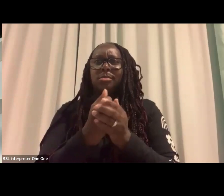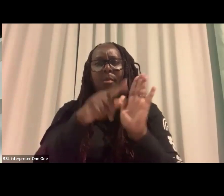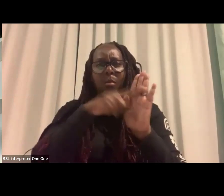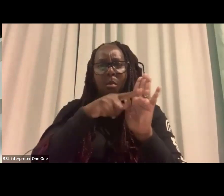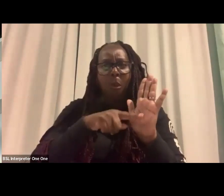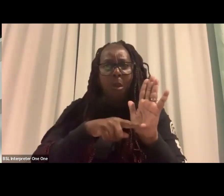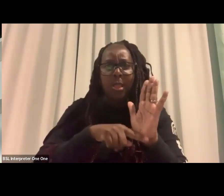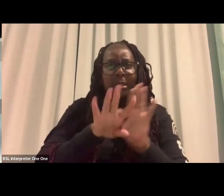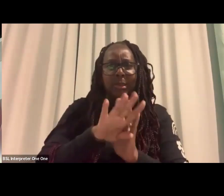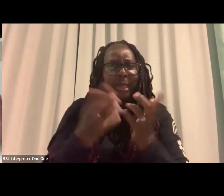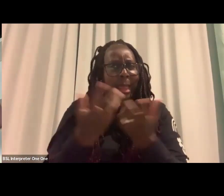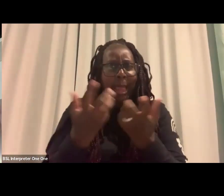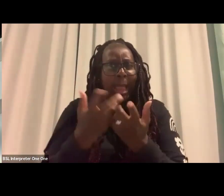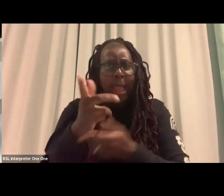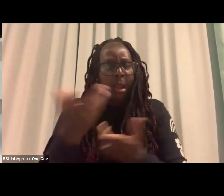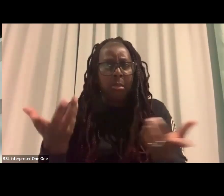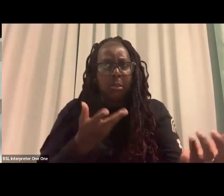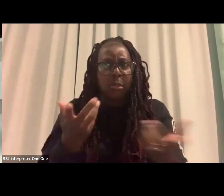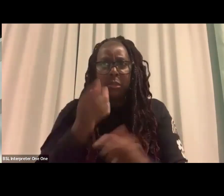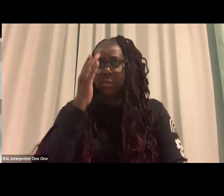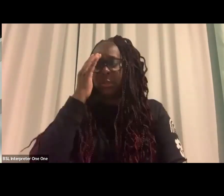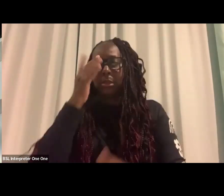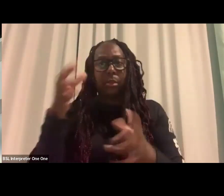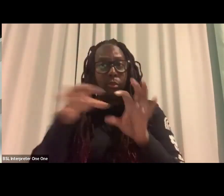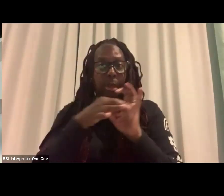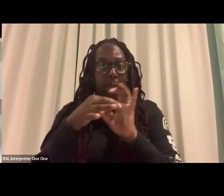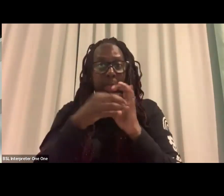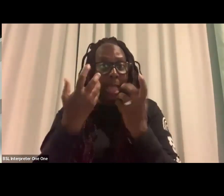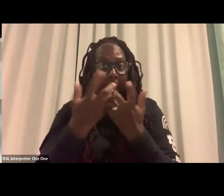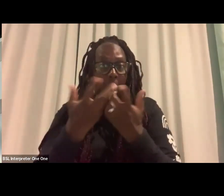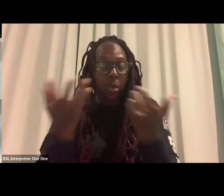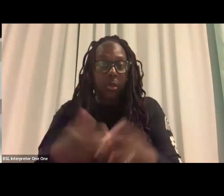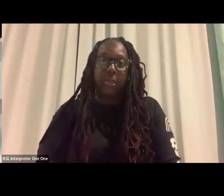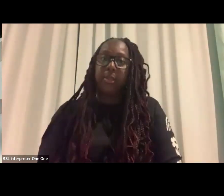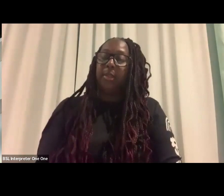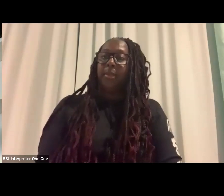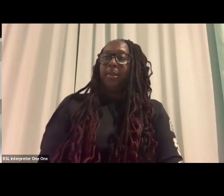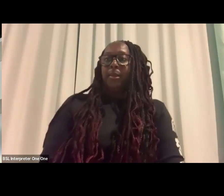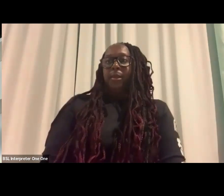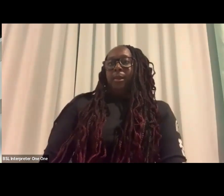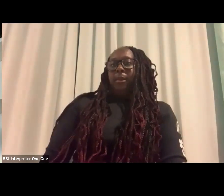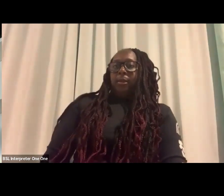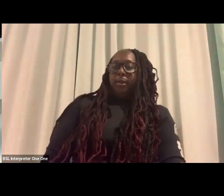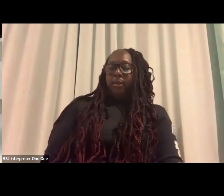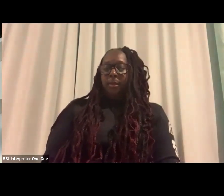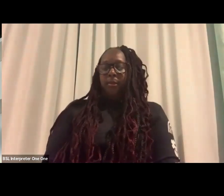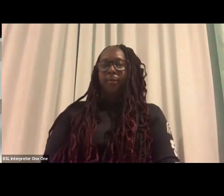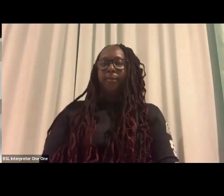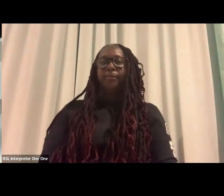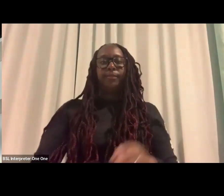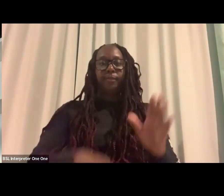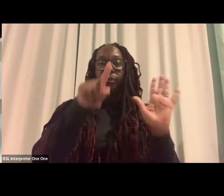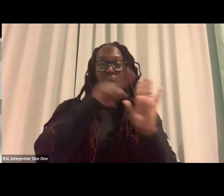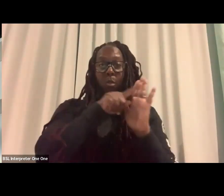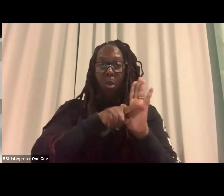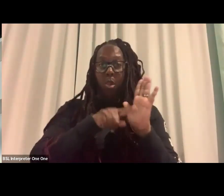outcome alone, but also on that web of interrelated outcomes that surround us. And policy impact assessments can,